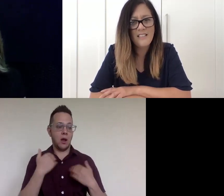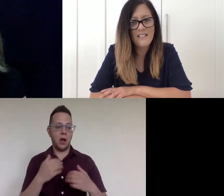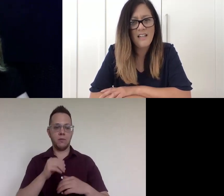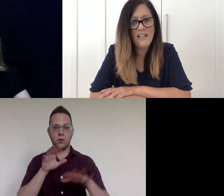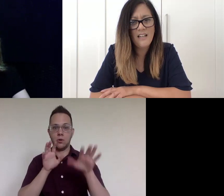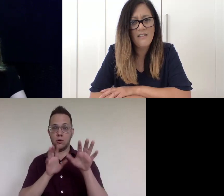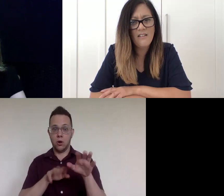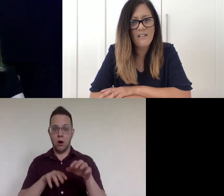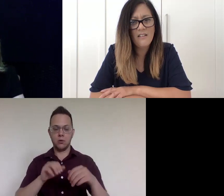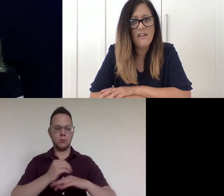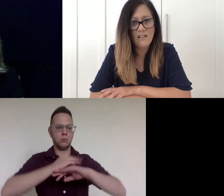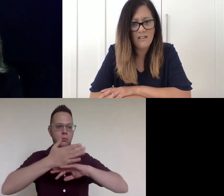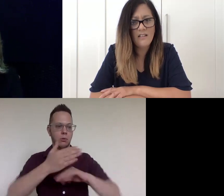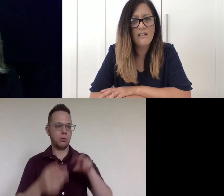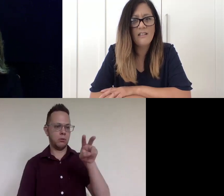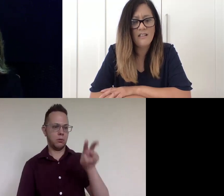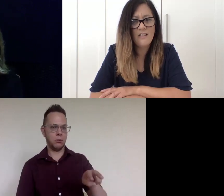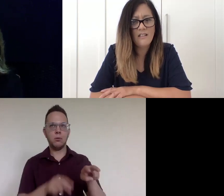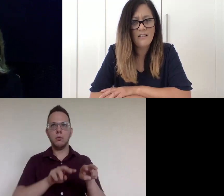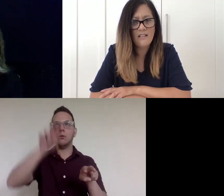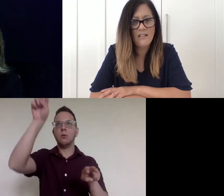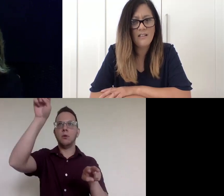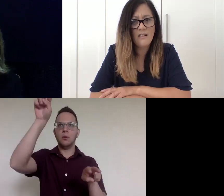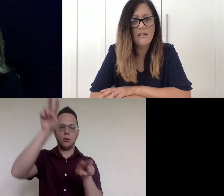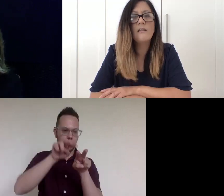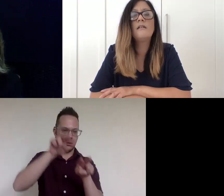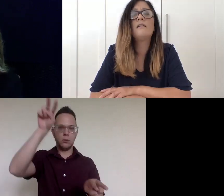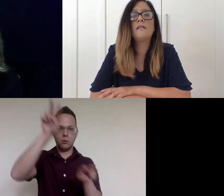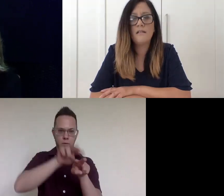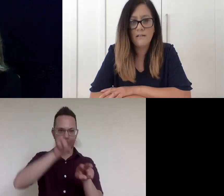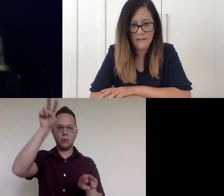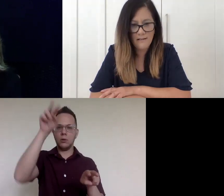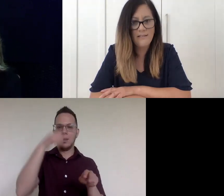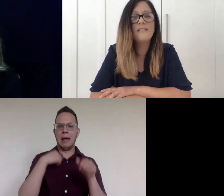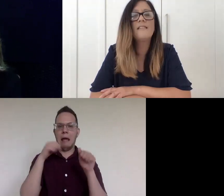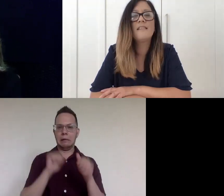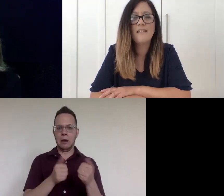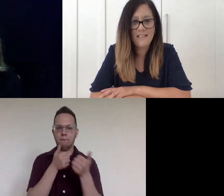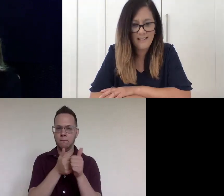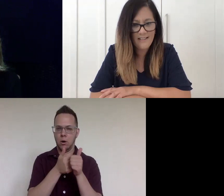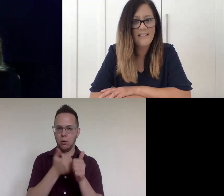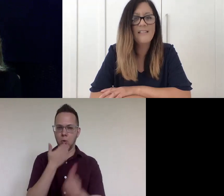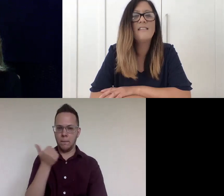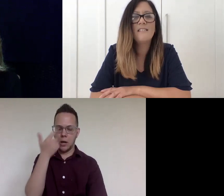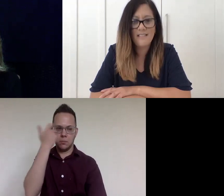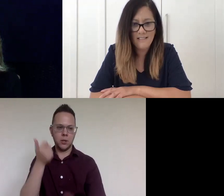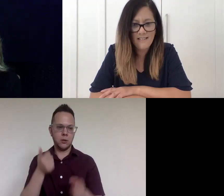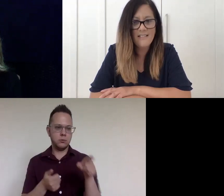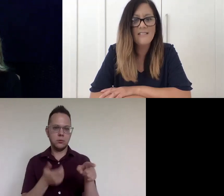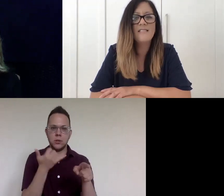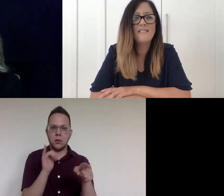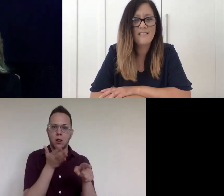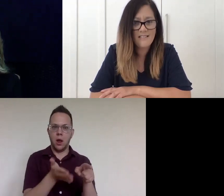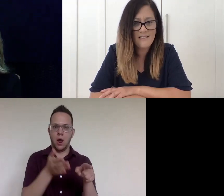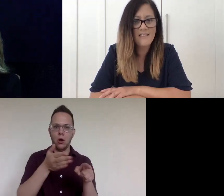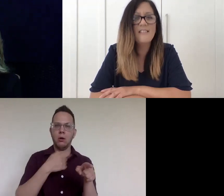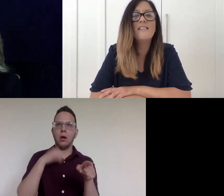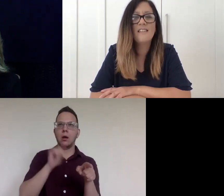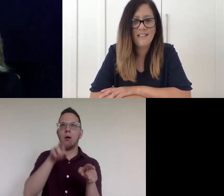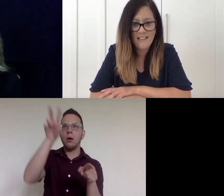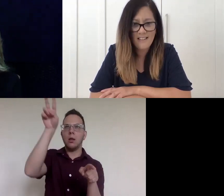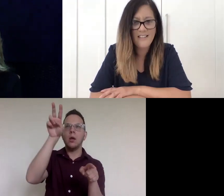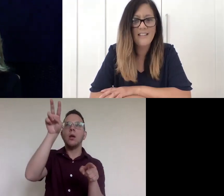way too much if I did that. That really wouldn't be meaningful access to me. So having CART was something